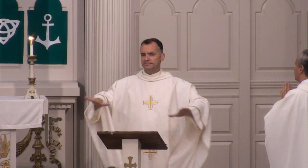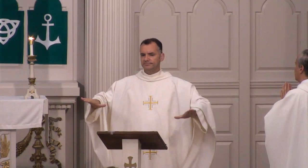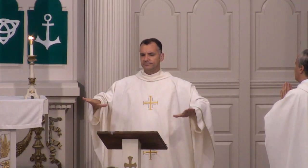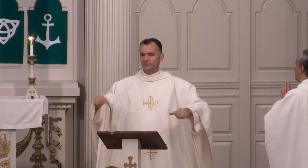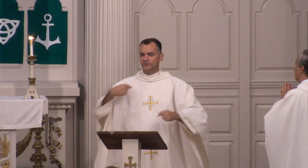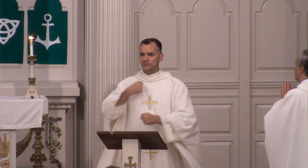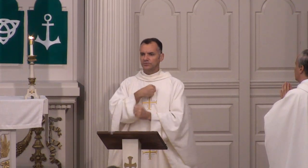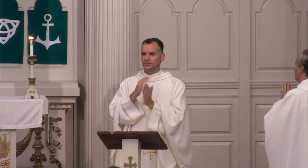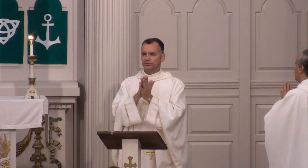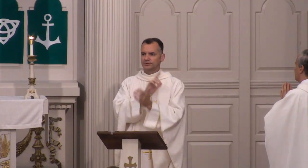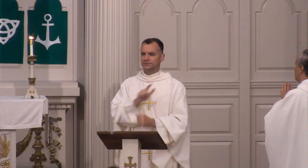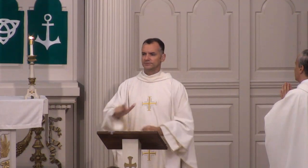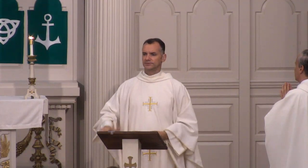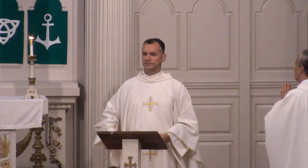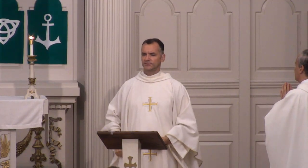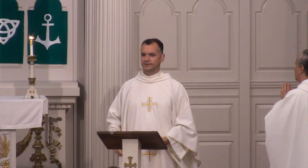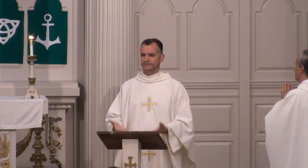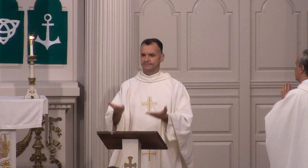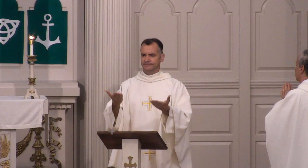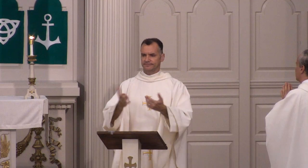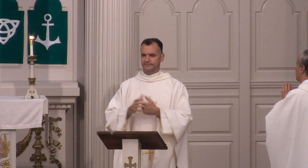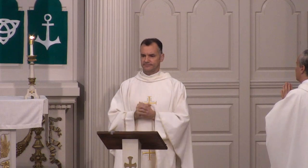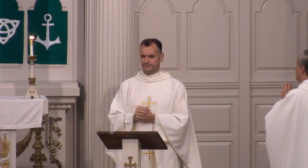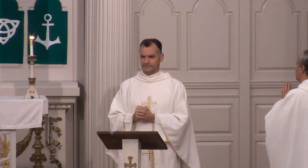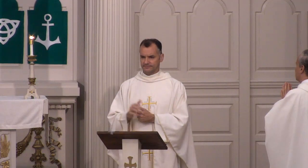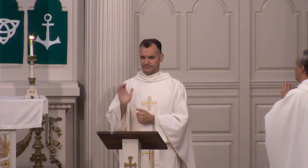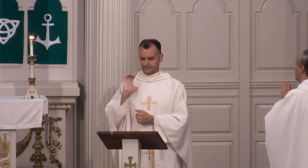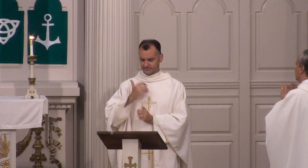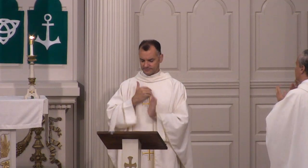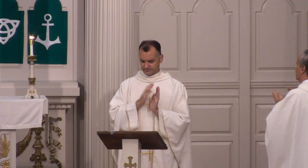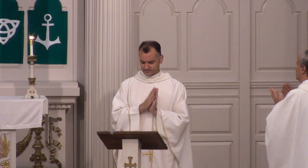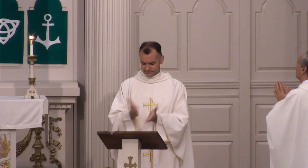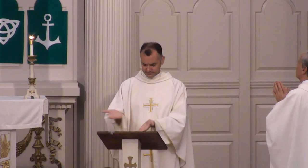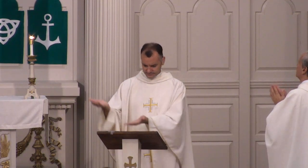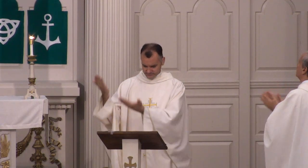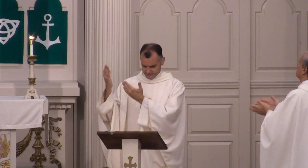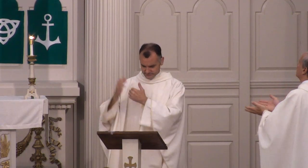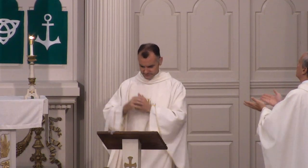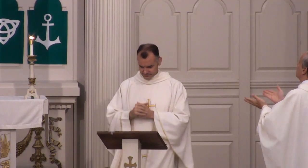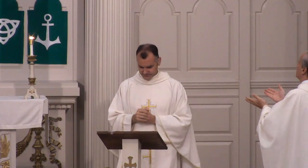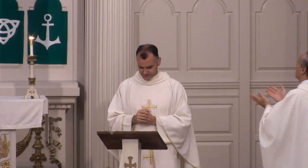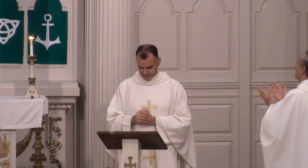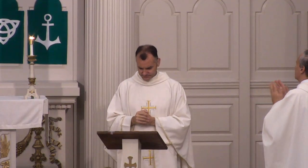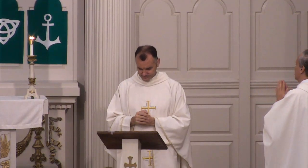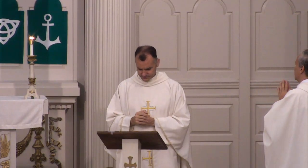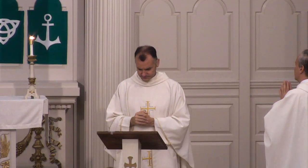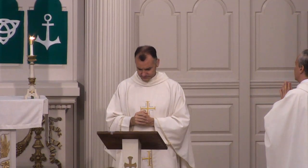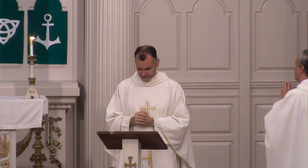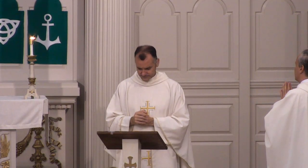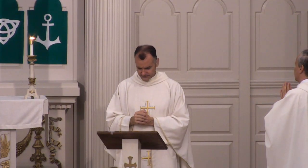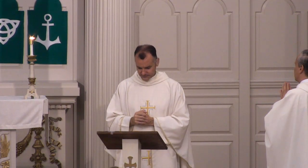For world peace, we pray to the Lord. Lord, hear our prayer.